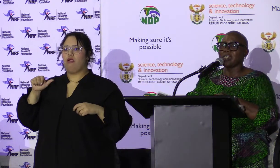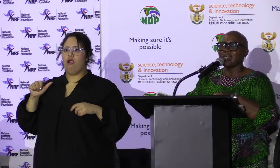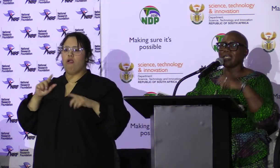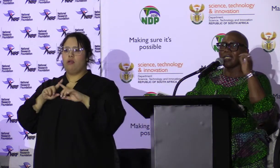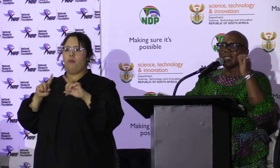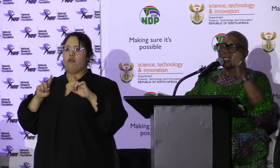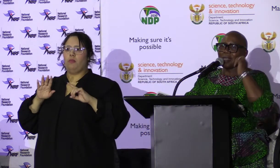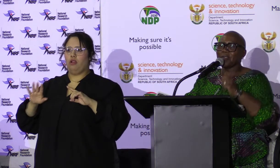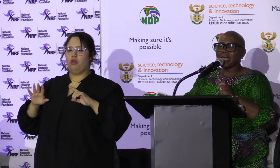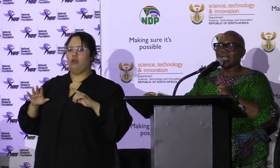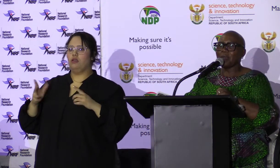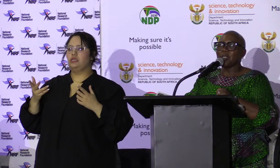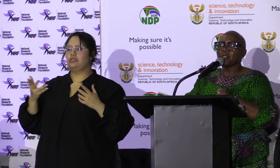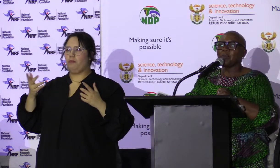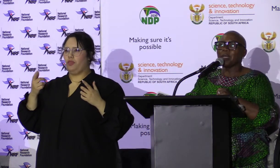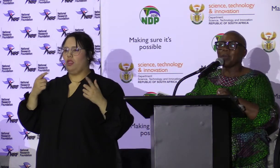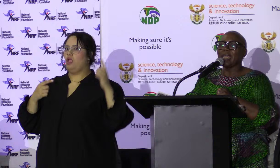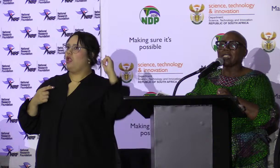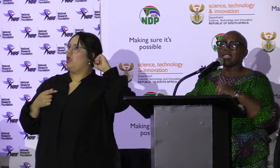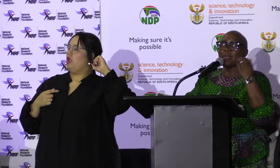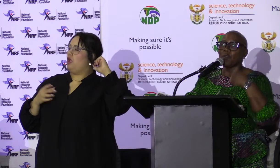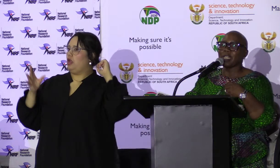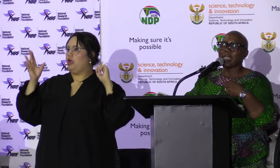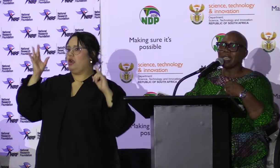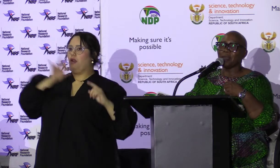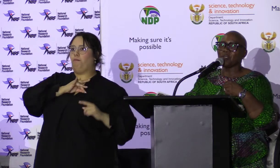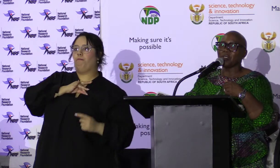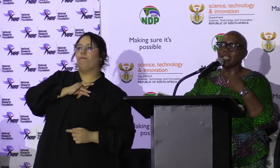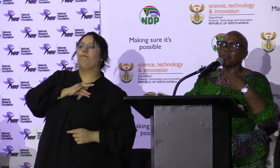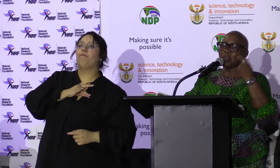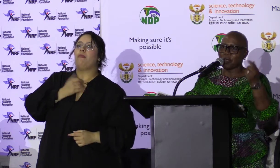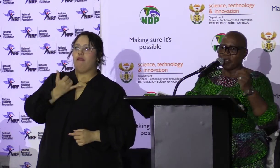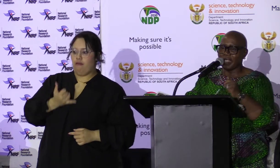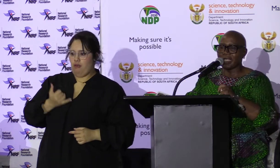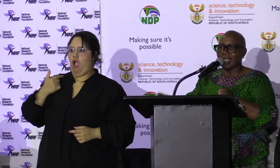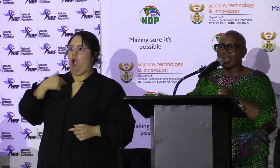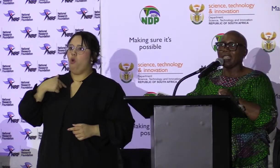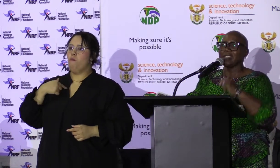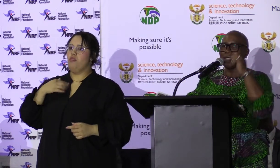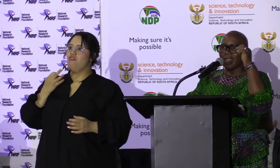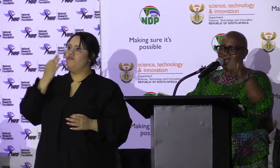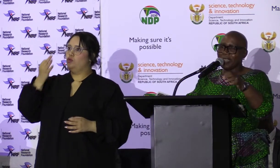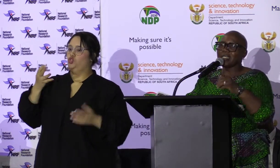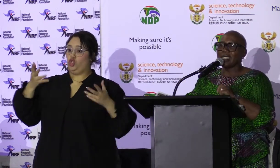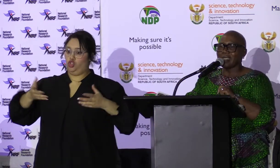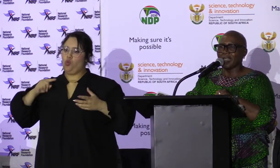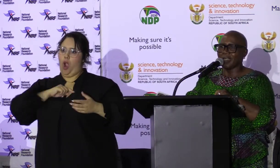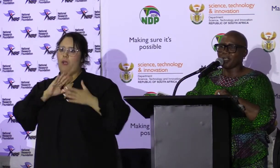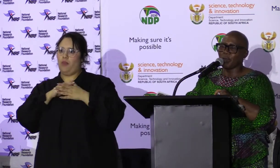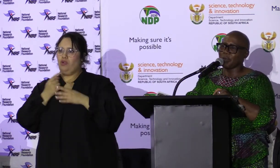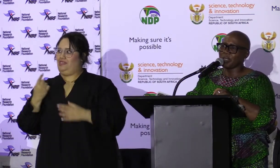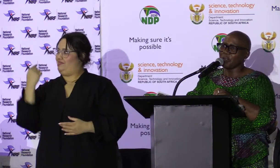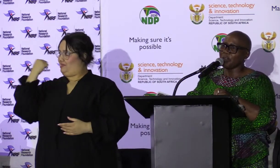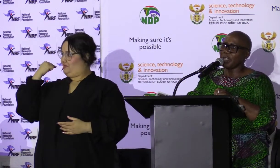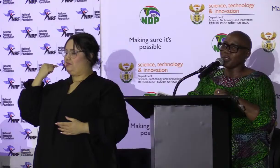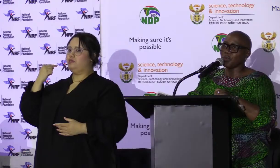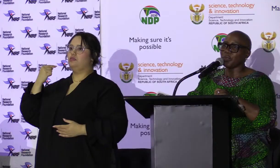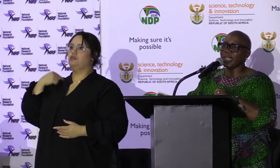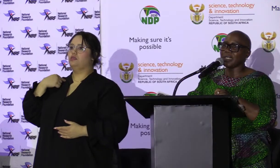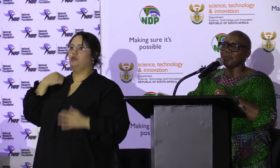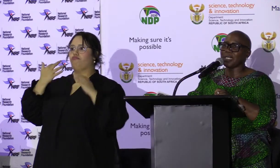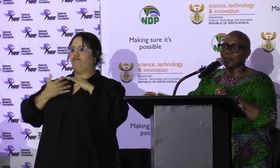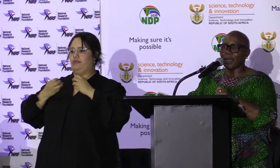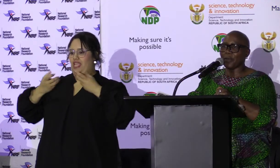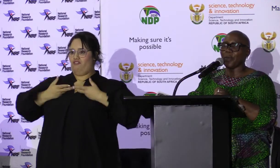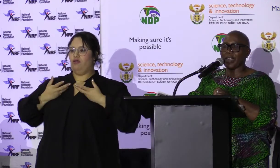Technology and Innovation, something came into my mind, and I'm what I am today because of that day. And that is the day that we are looking forward